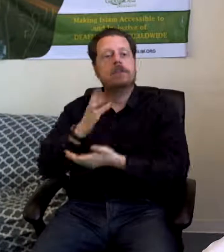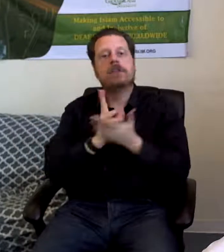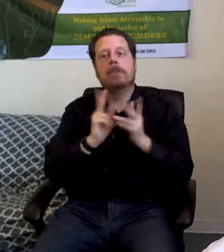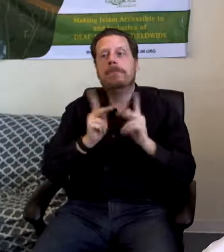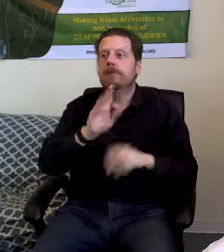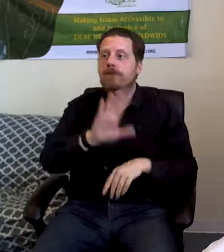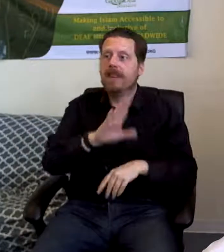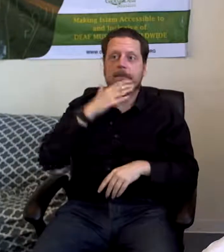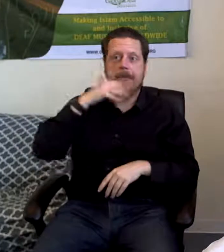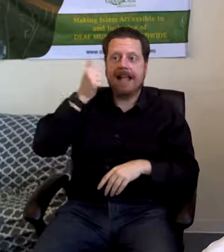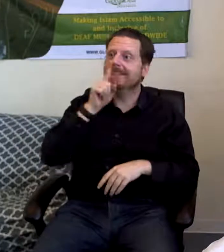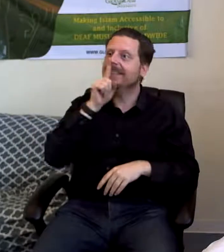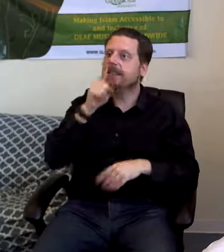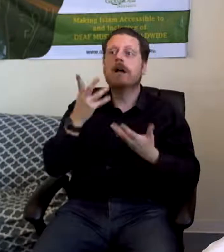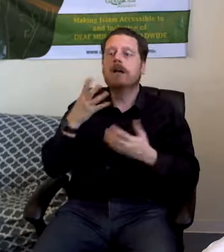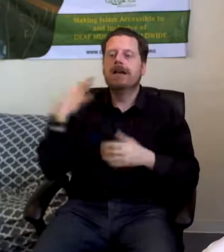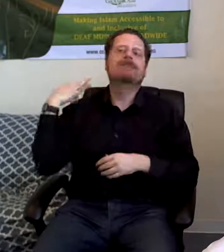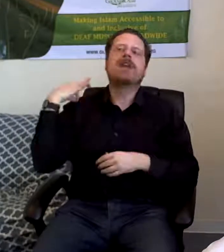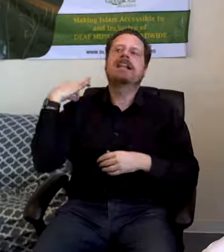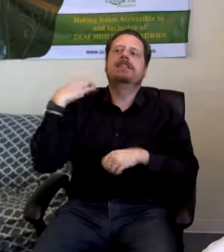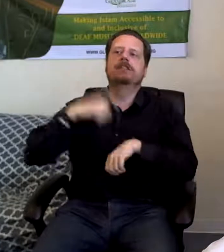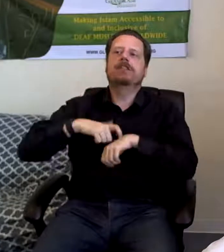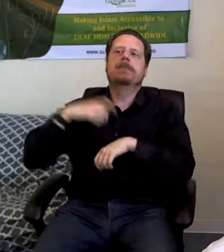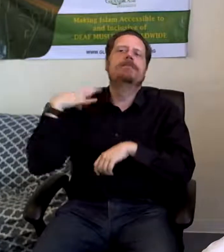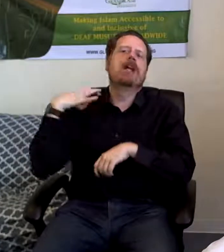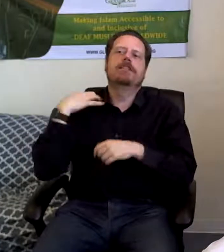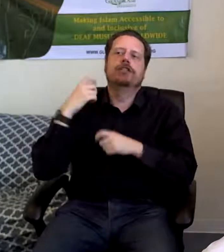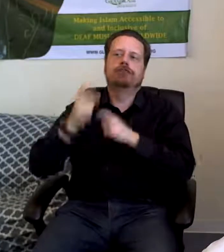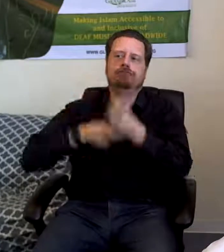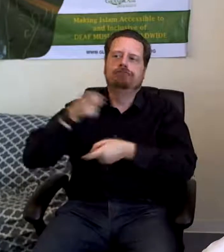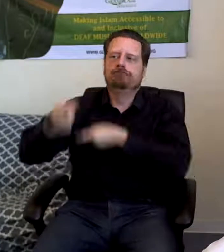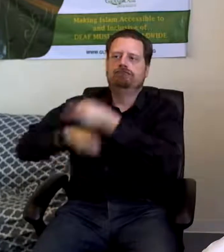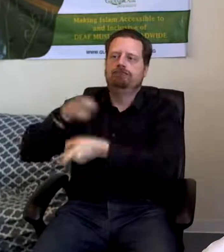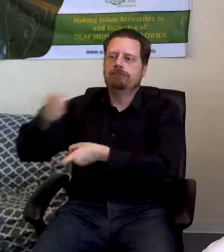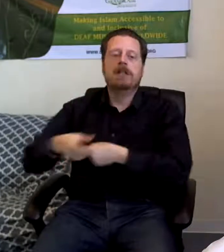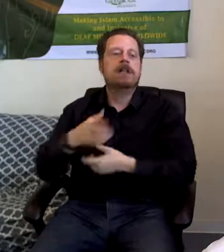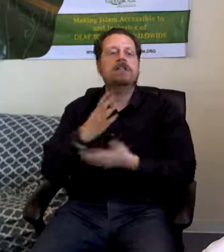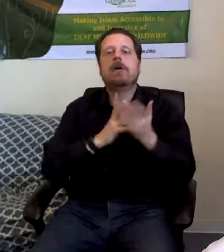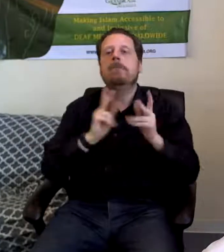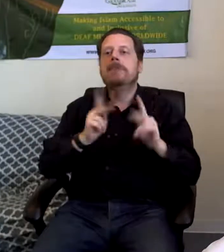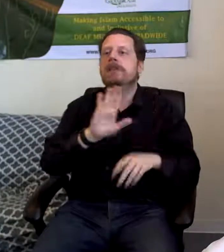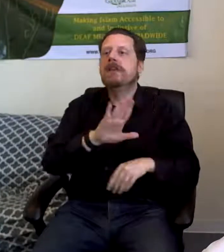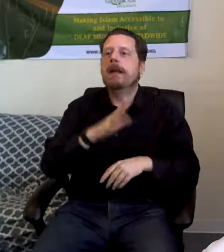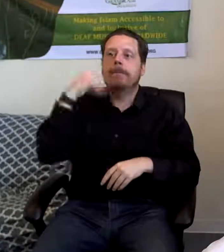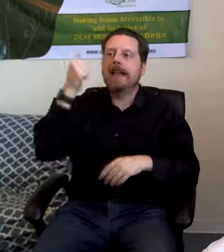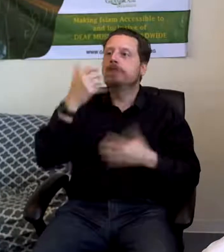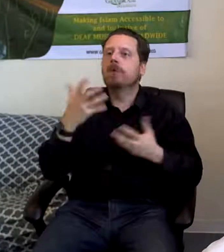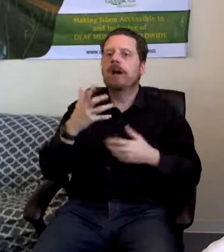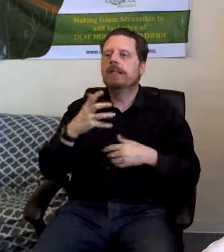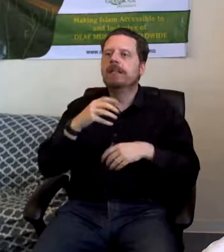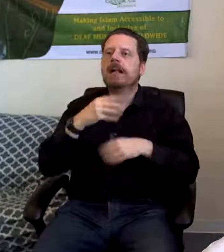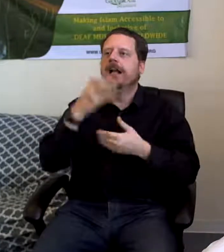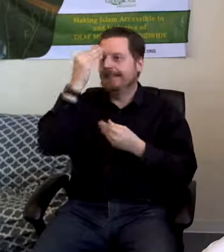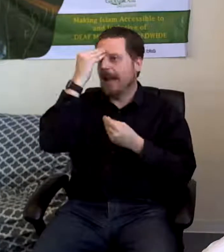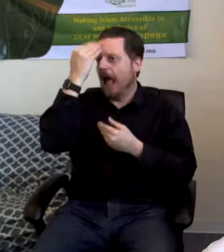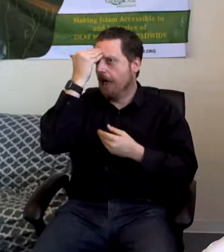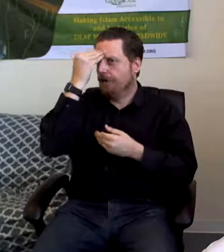people's best is volunteering their time. Some people's best is sharing their